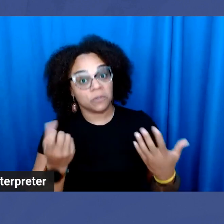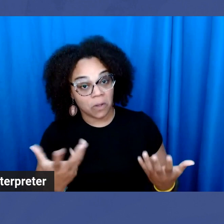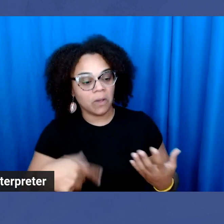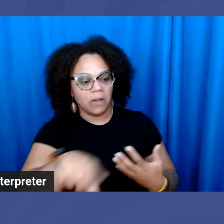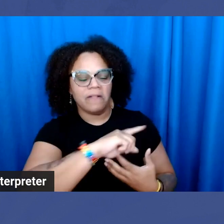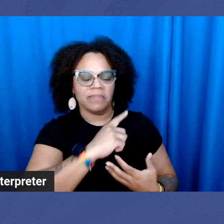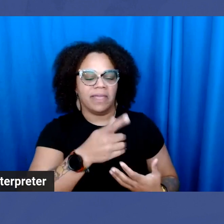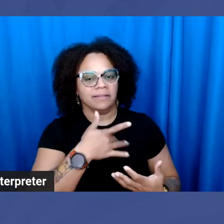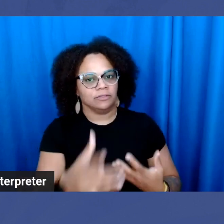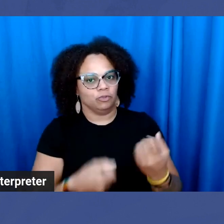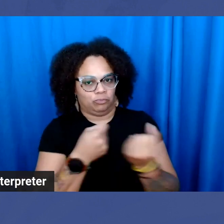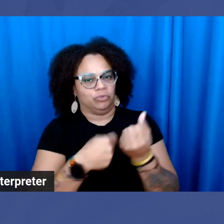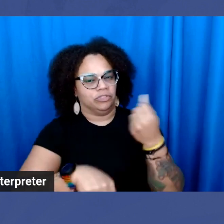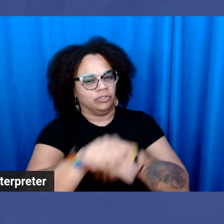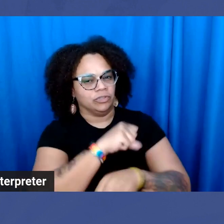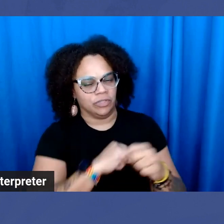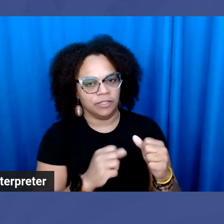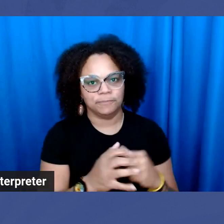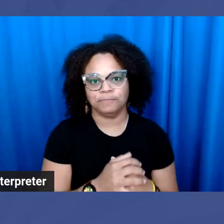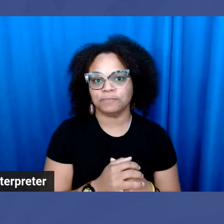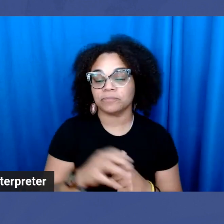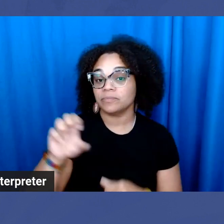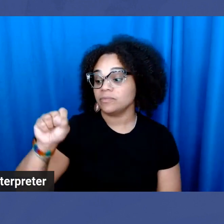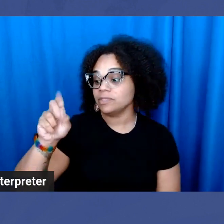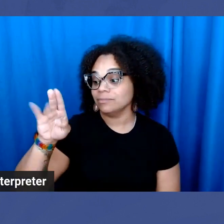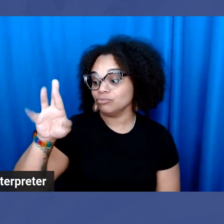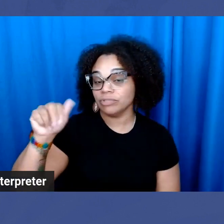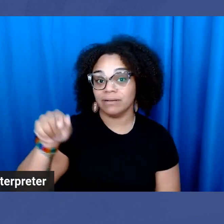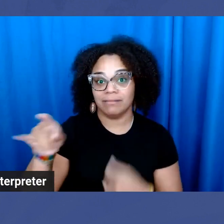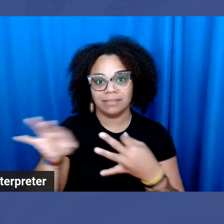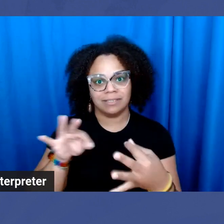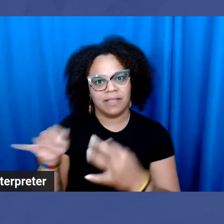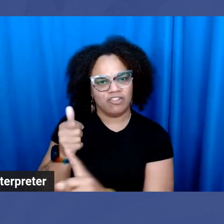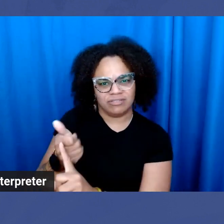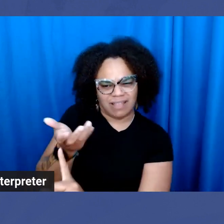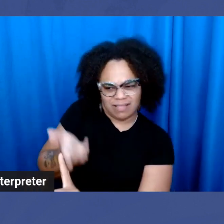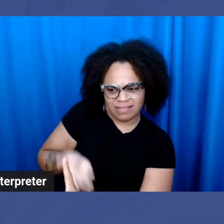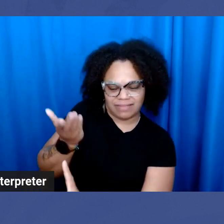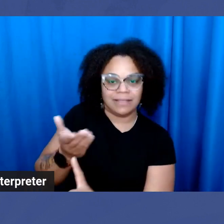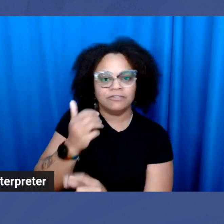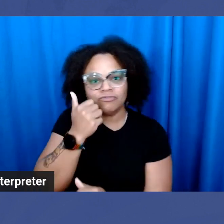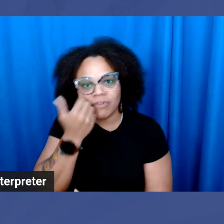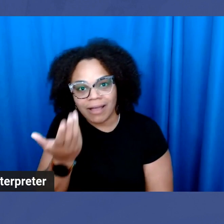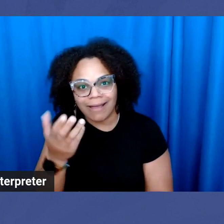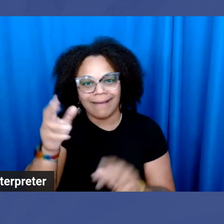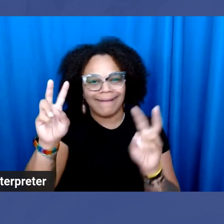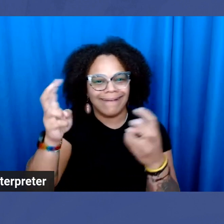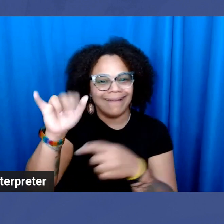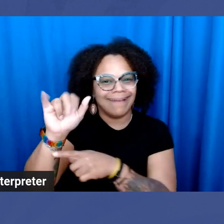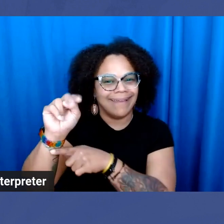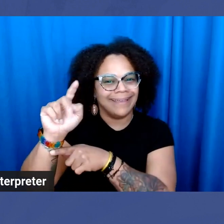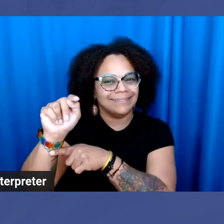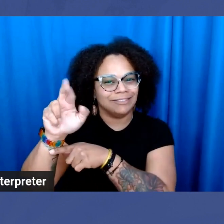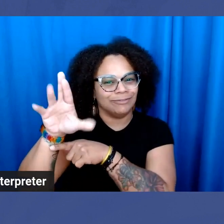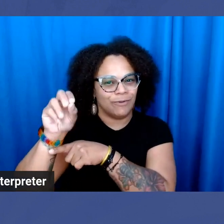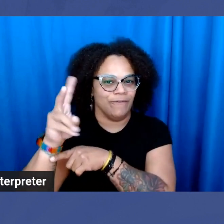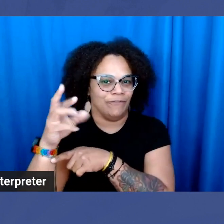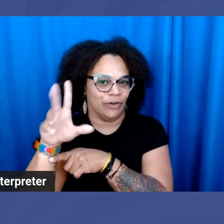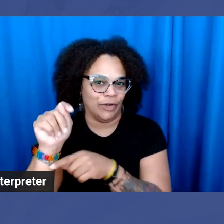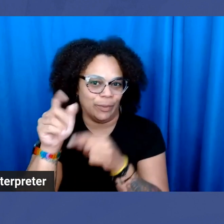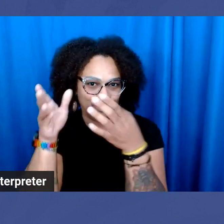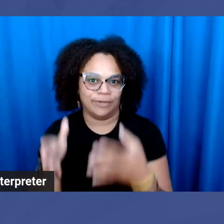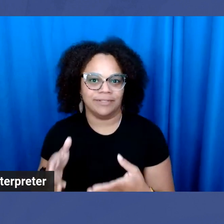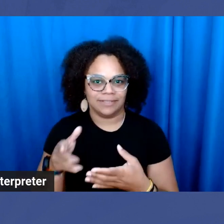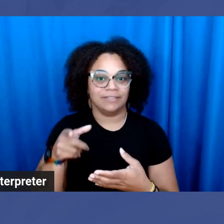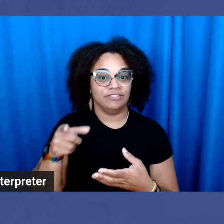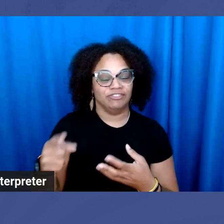support. Sabrina described herself as a shy and introverted person, which she attributed to being bullied